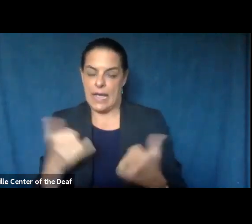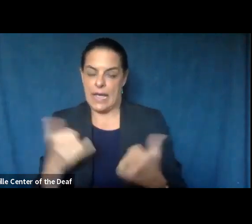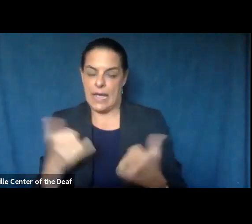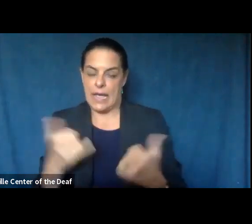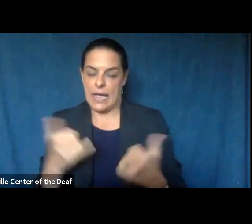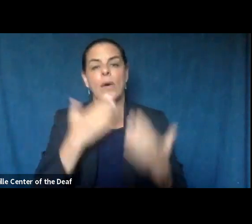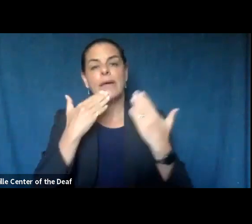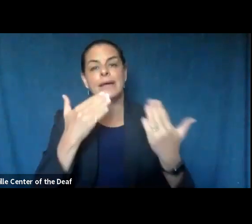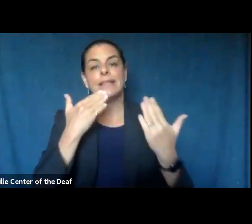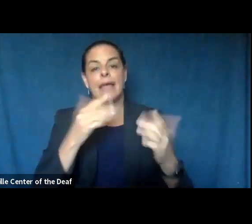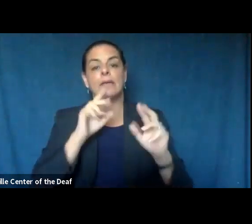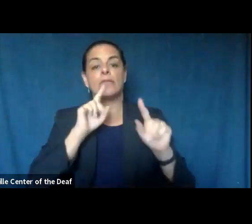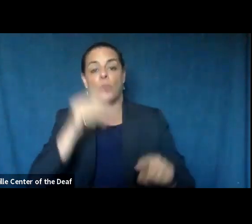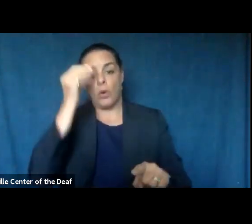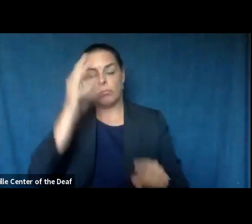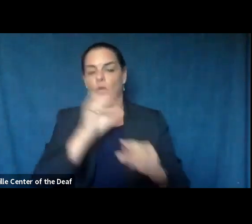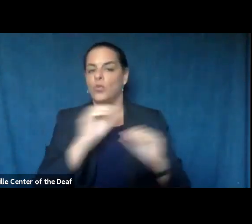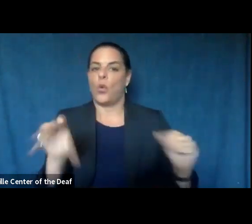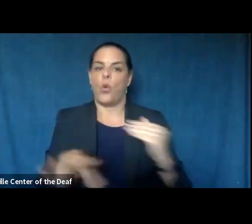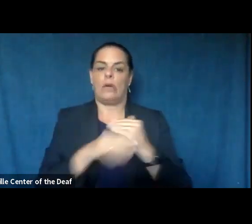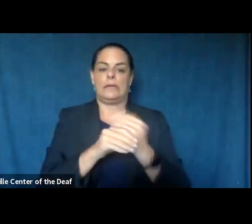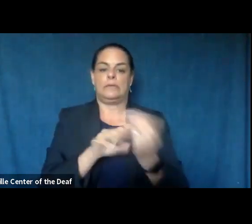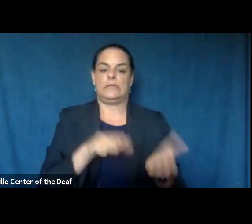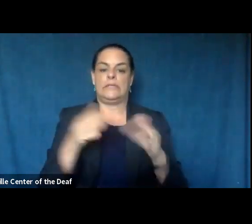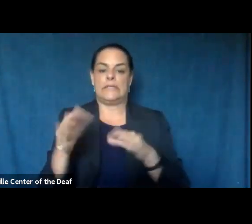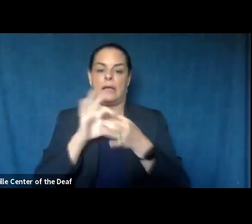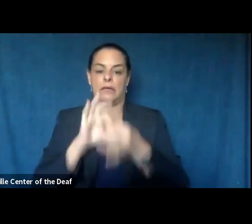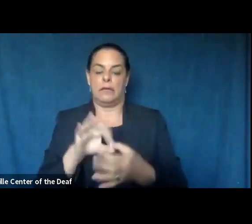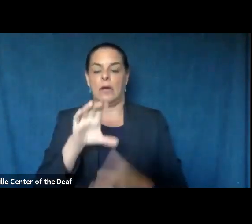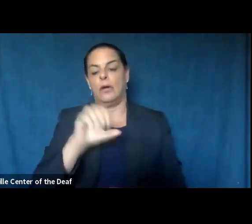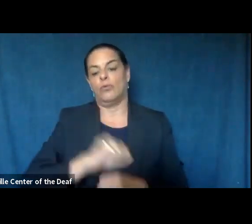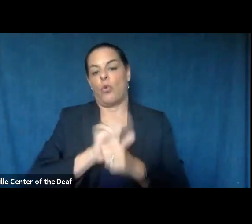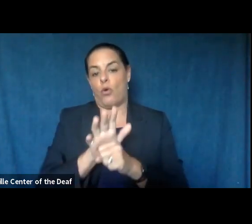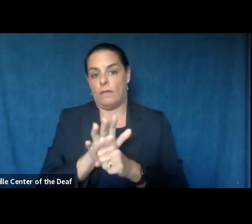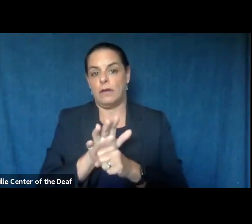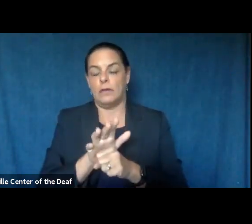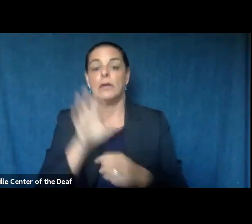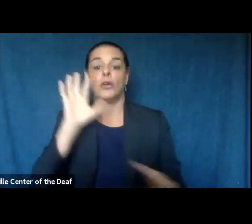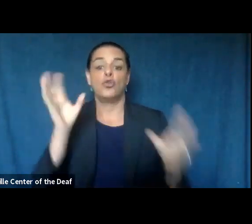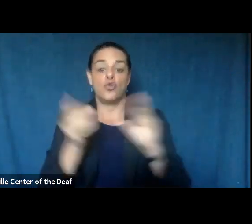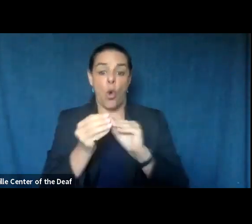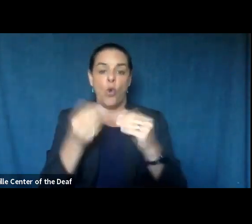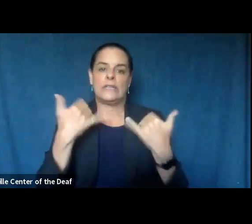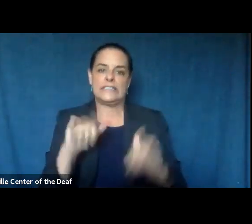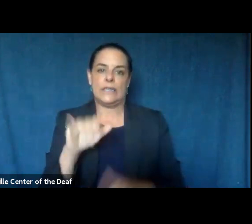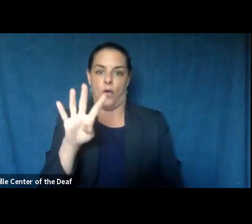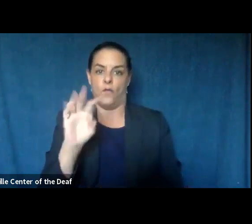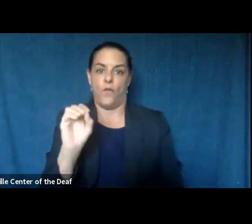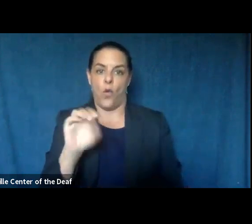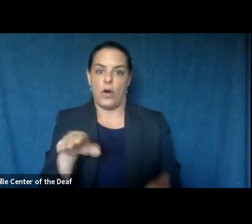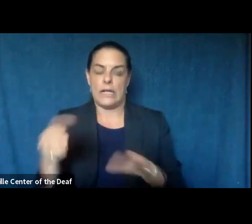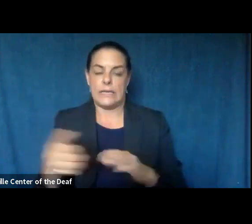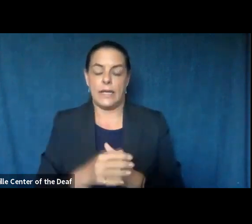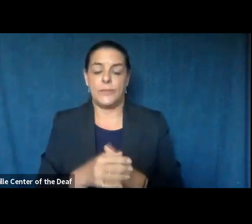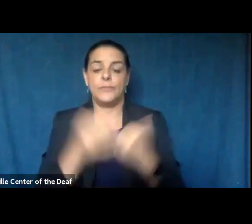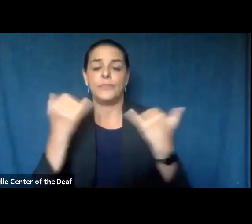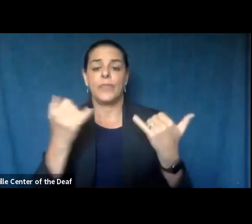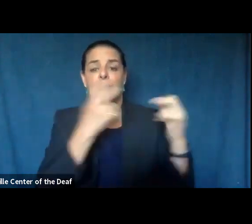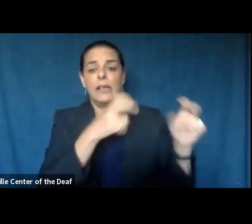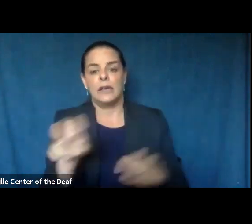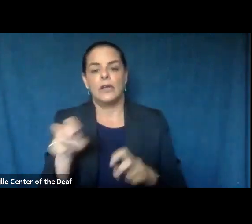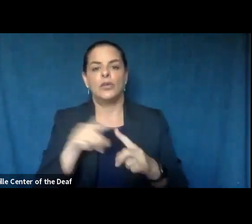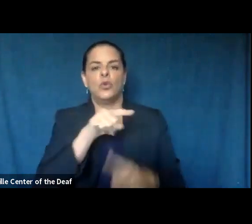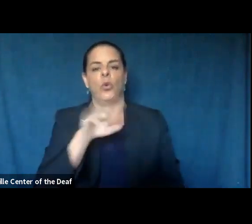grateful to report no additional deaths related to COVID-19, keeping our total at 40. Now we'll transition